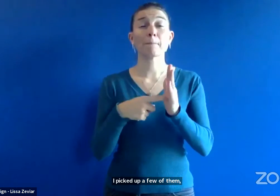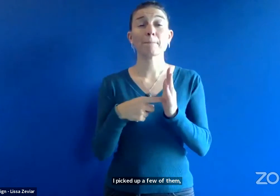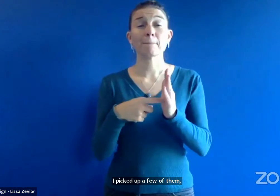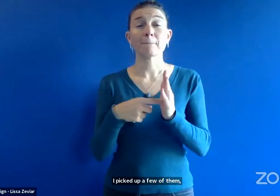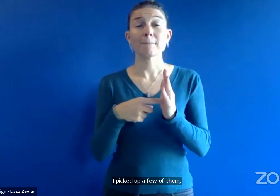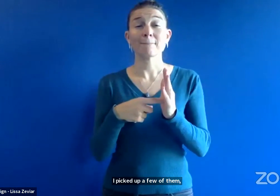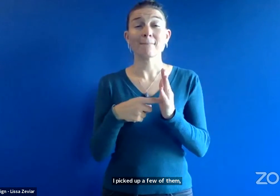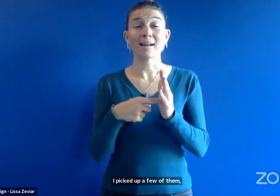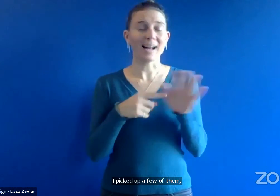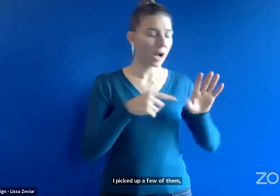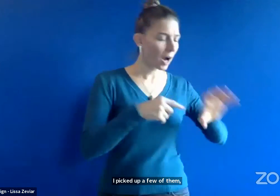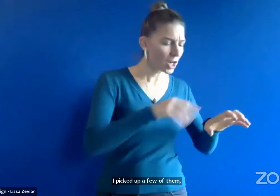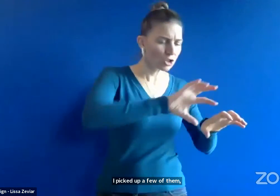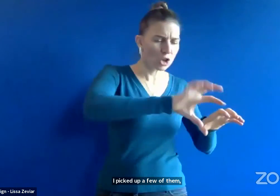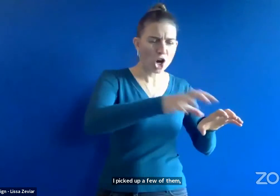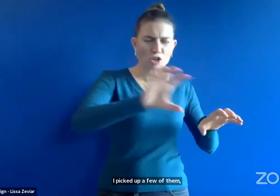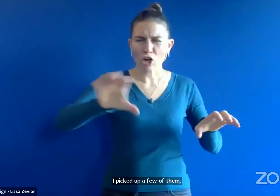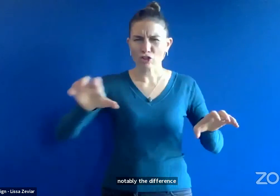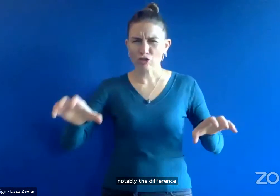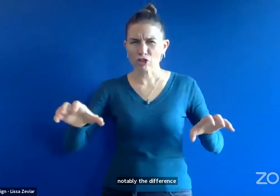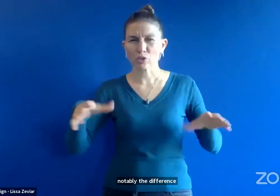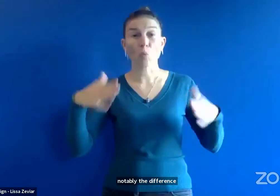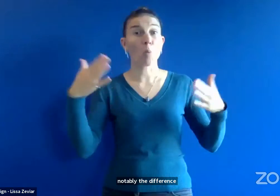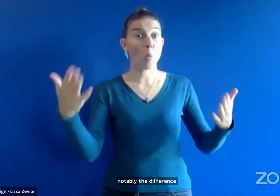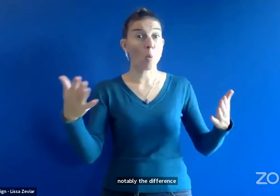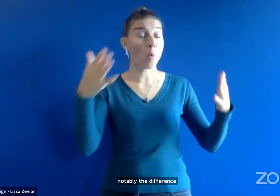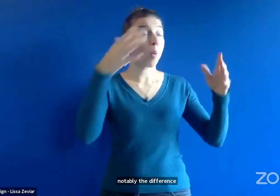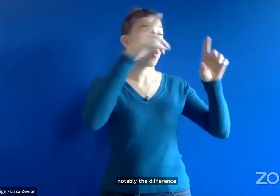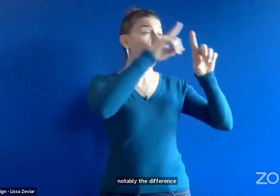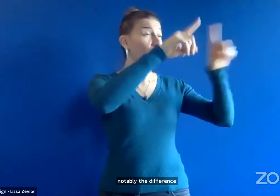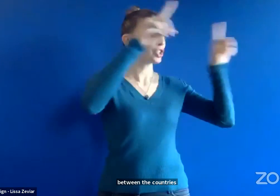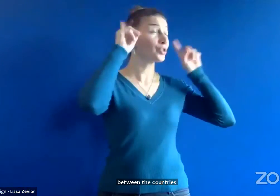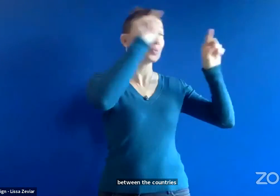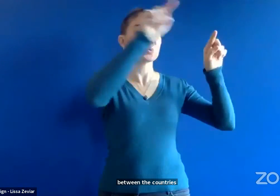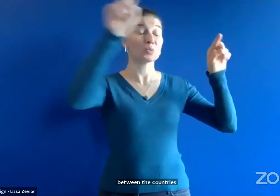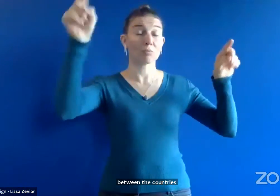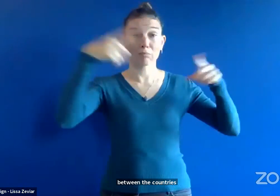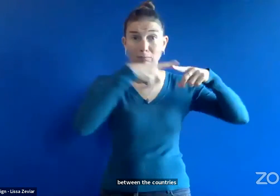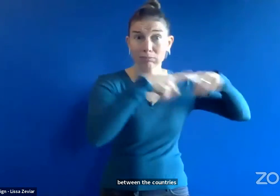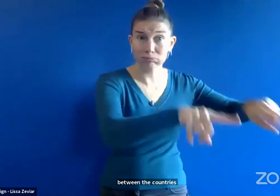between the countries and the institutions when it comes to inclusion